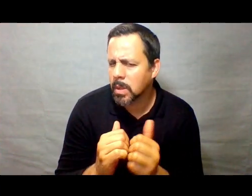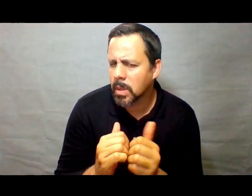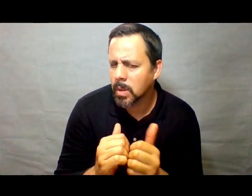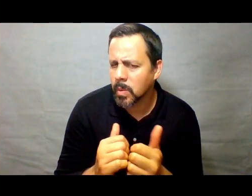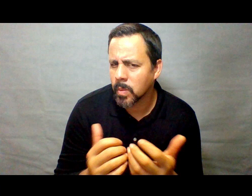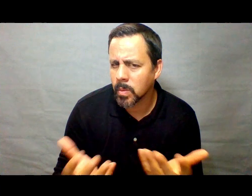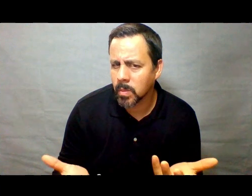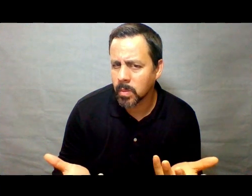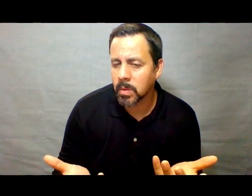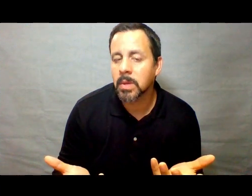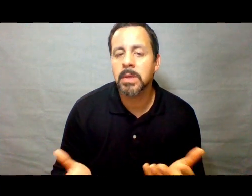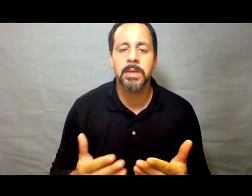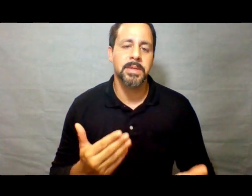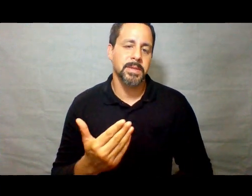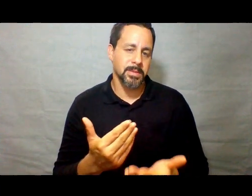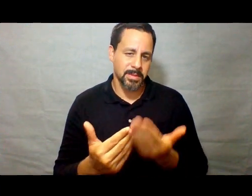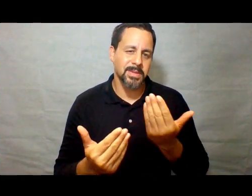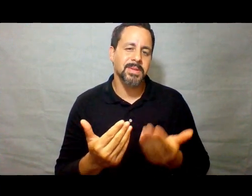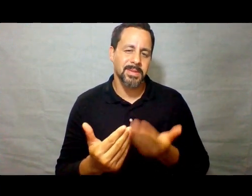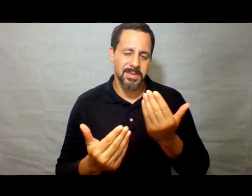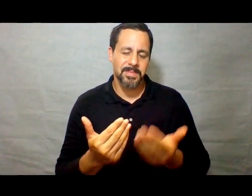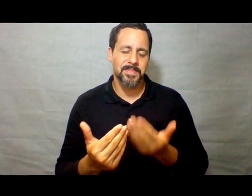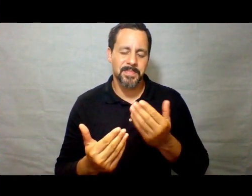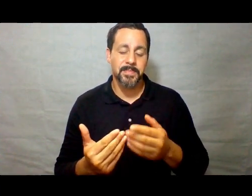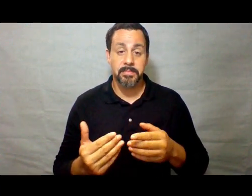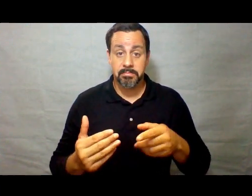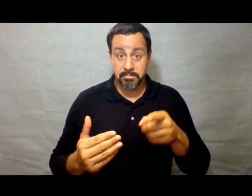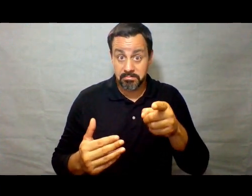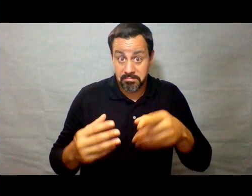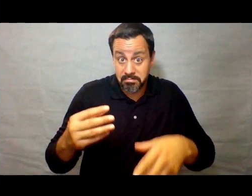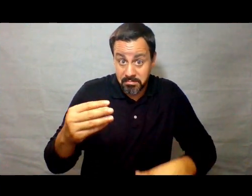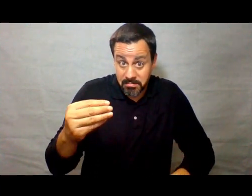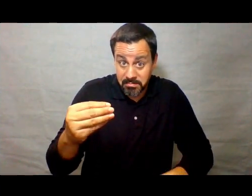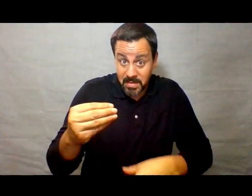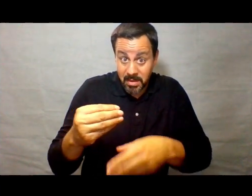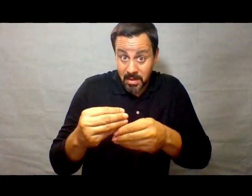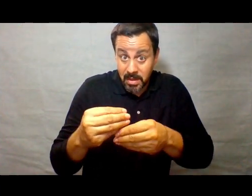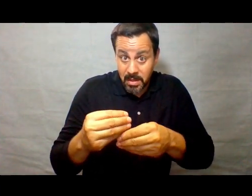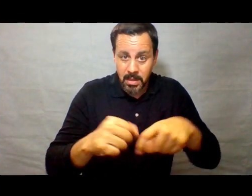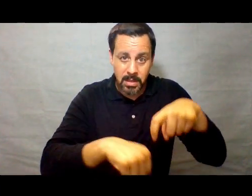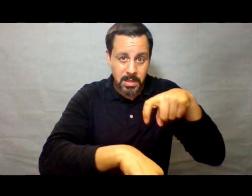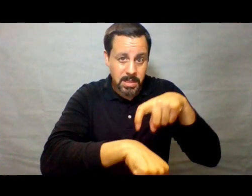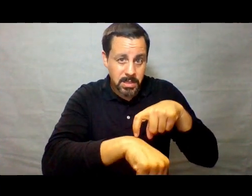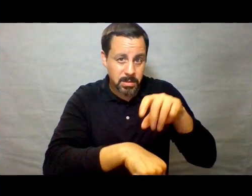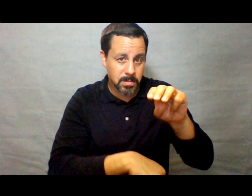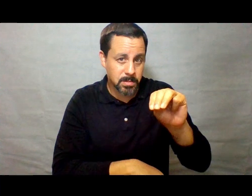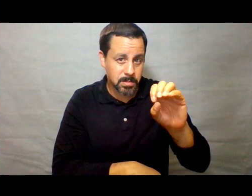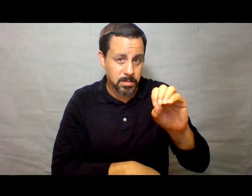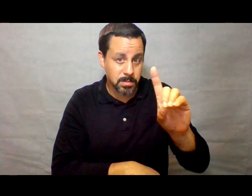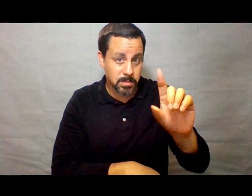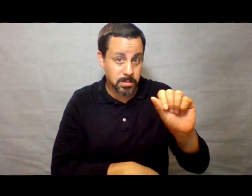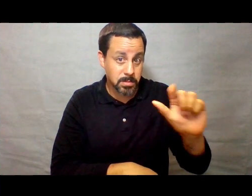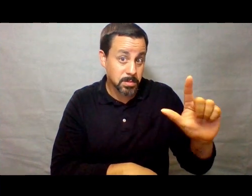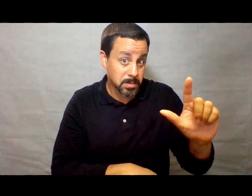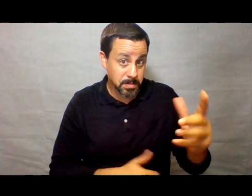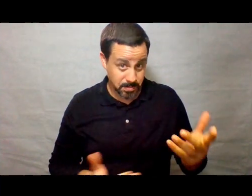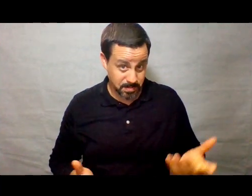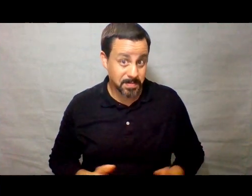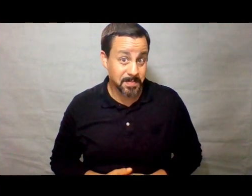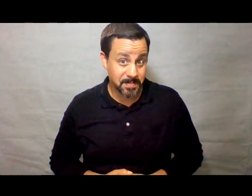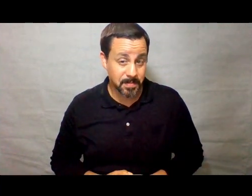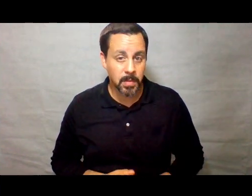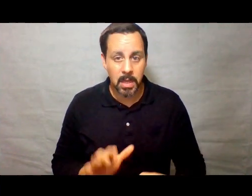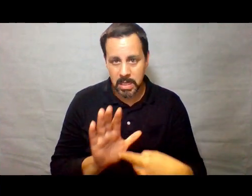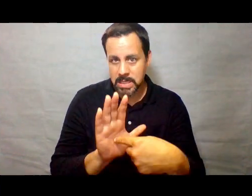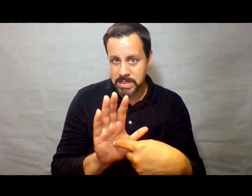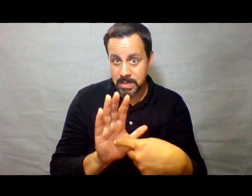So, how do we know if it's present, past, or future in ASL? Simple. Just add